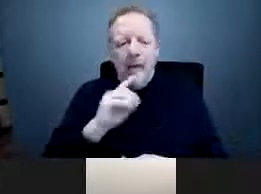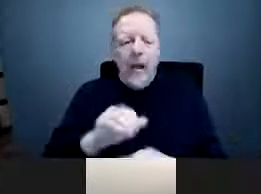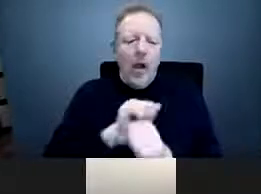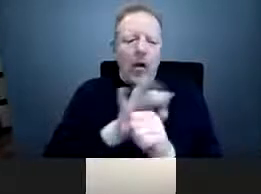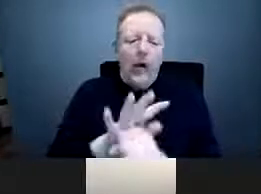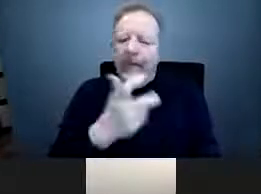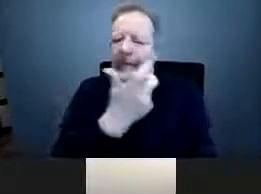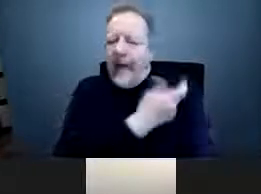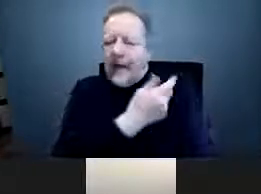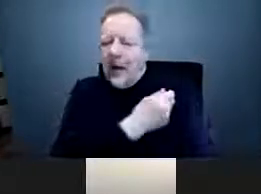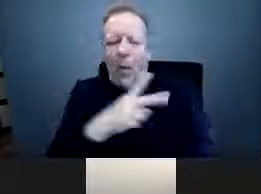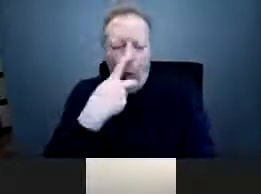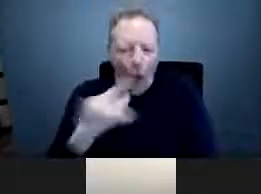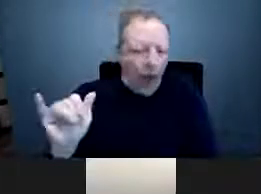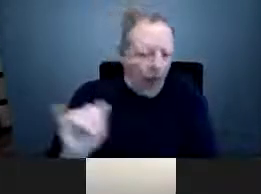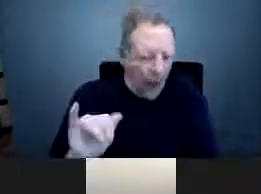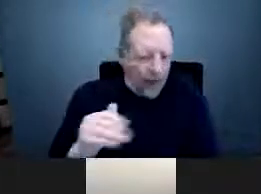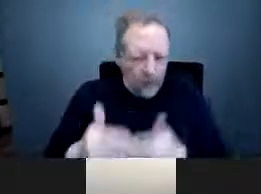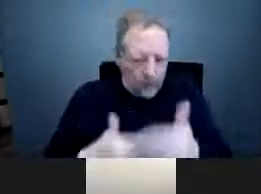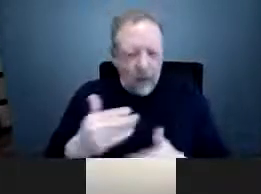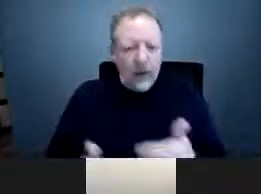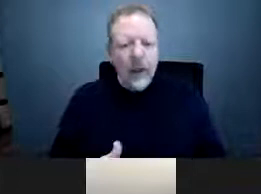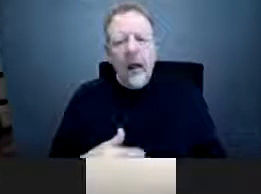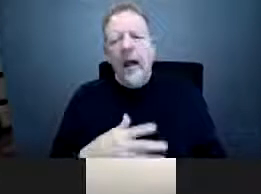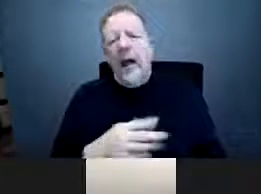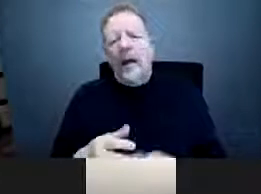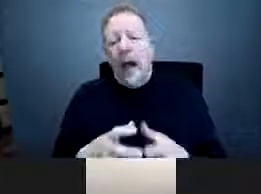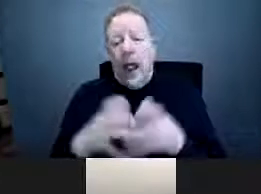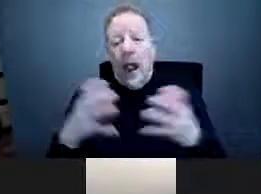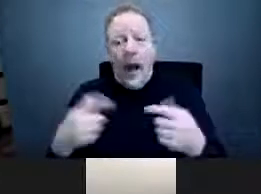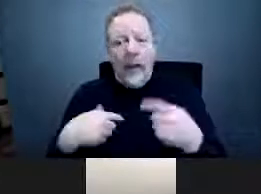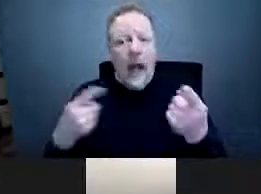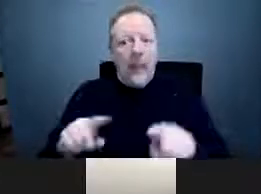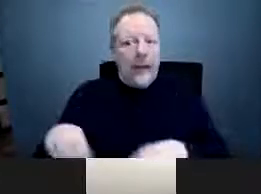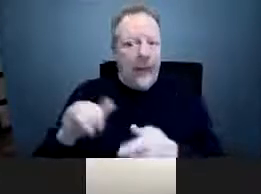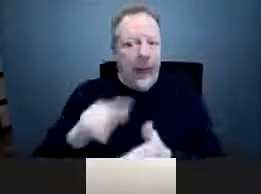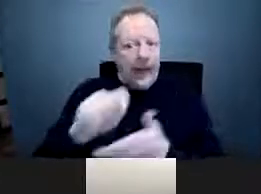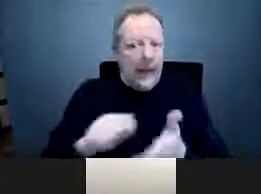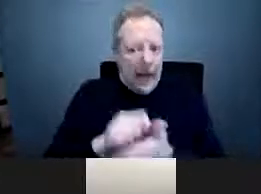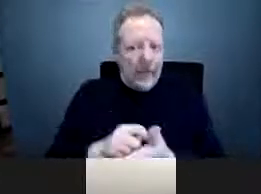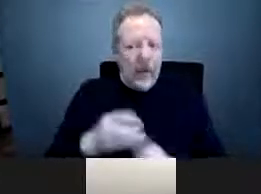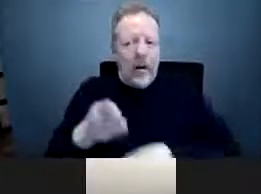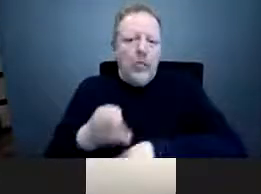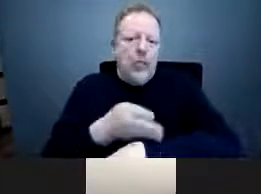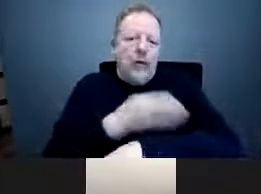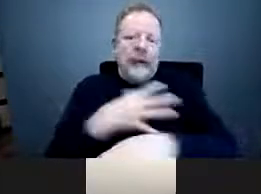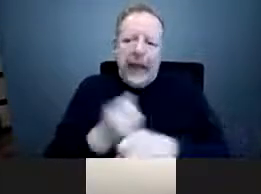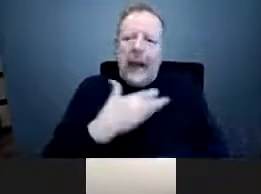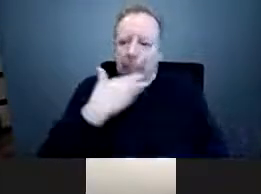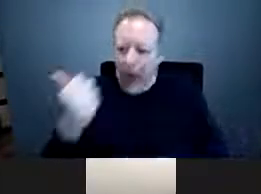vaccination would go. Obviously, a lot has happened since then. Things are improving much better. So maybe in the